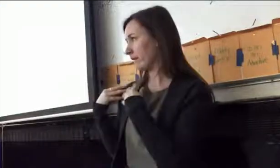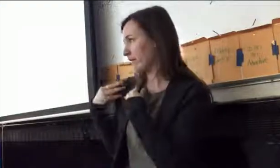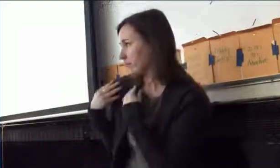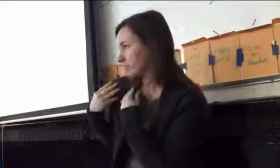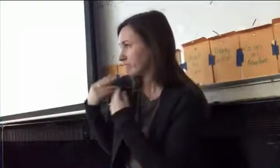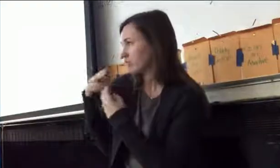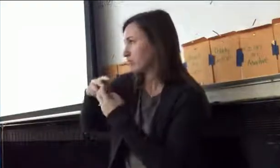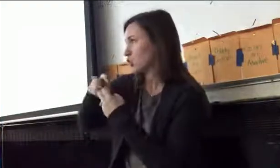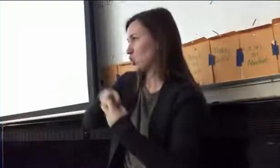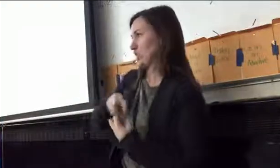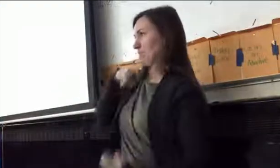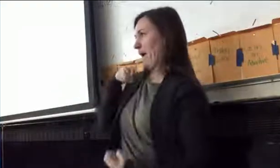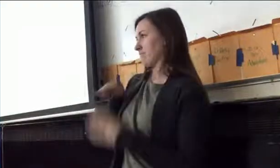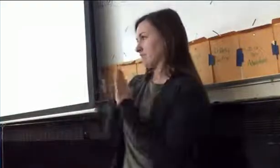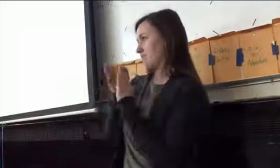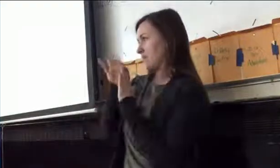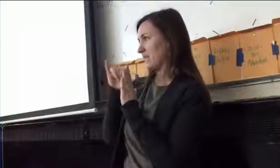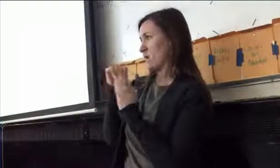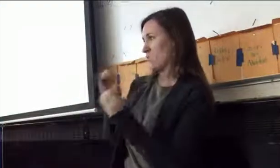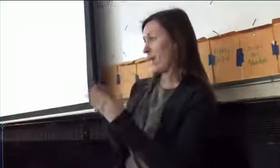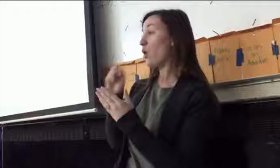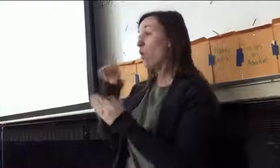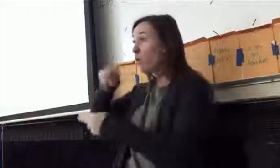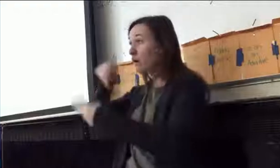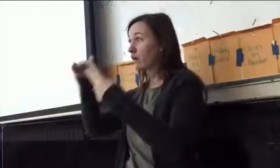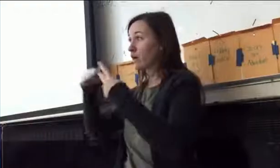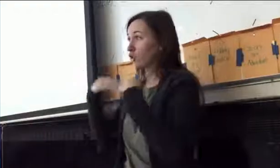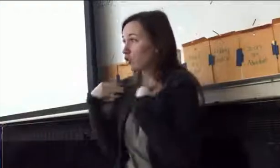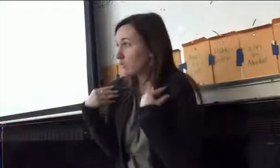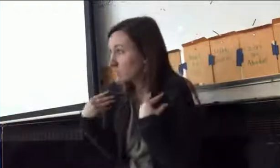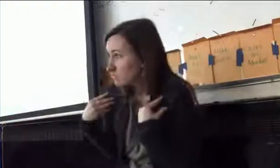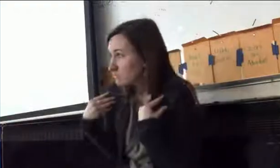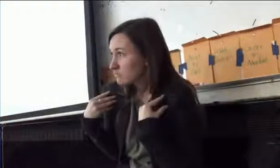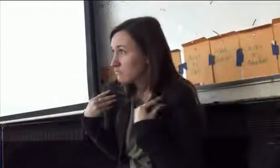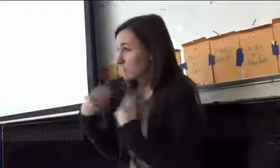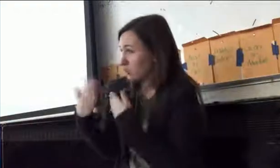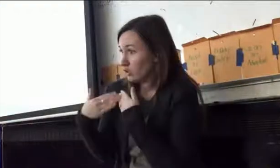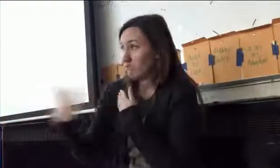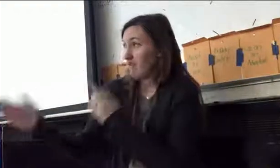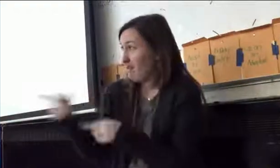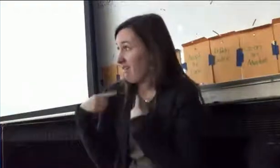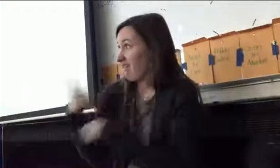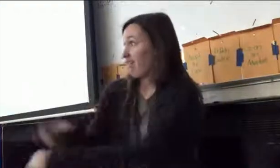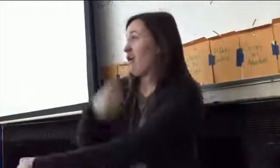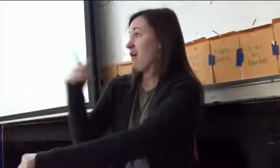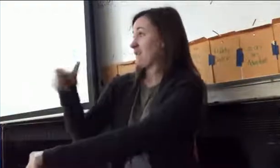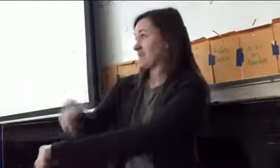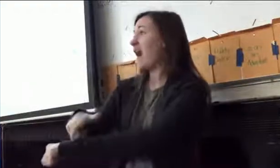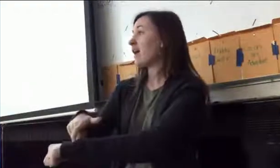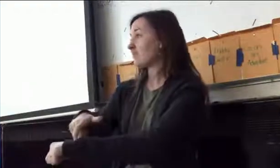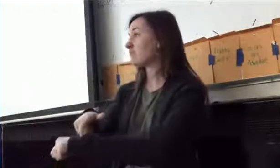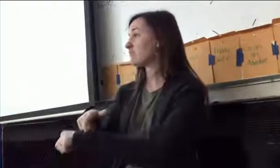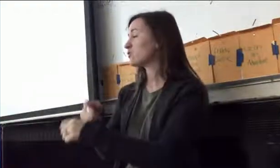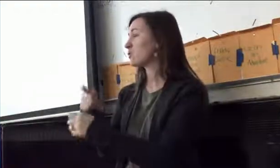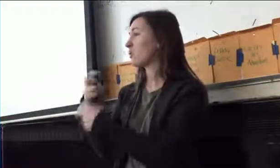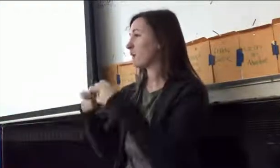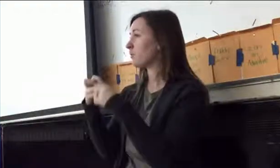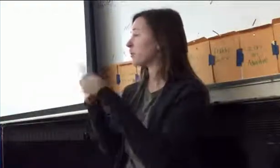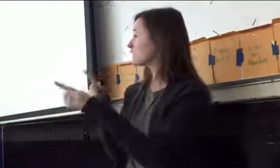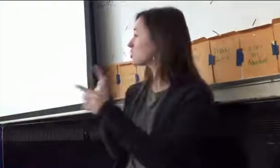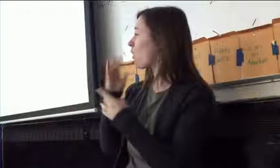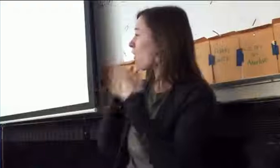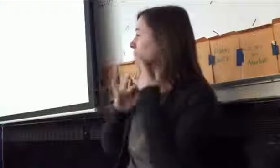your spine to change curve. And he's probably going to be like this for the rest of his life. A lack of ventilation. Okay, lack of